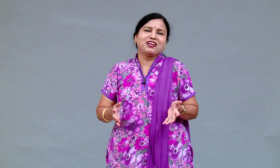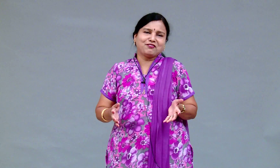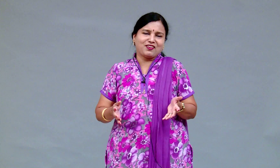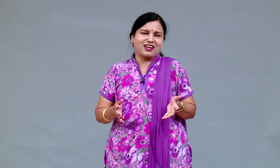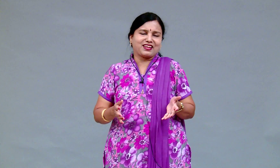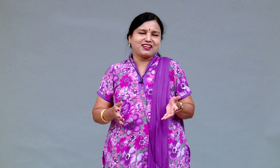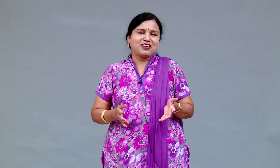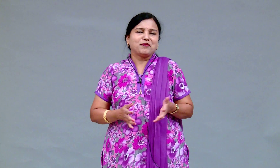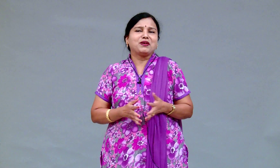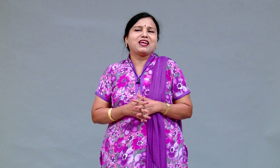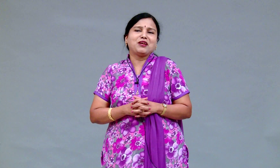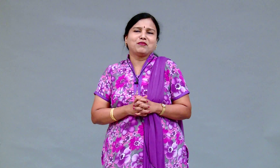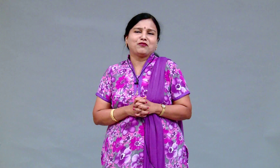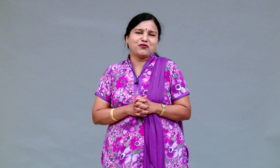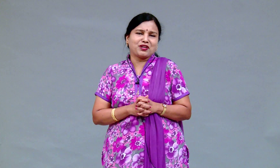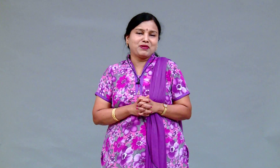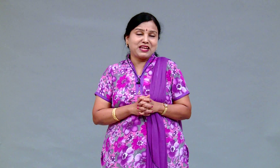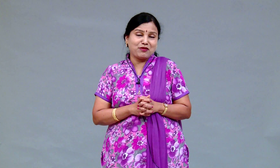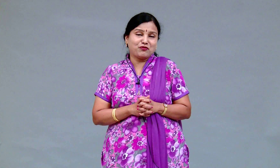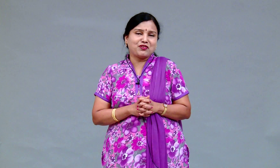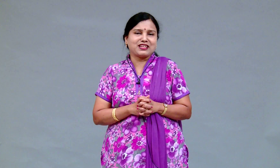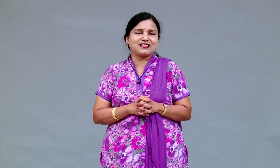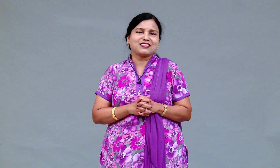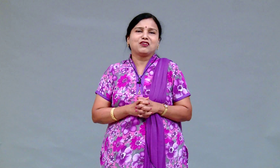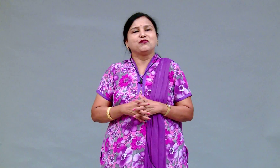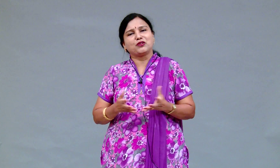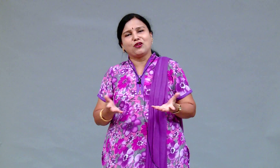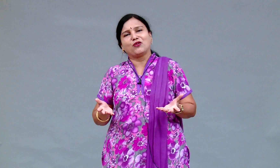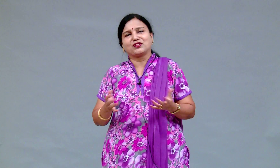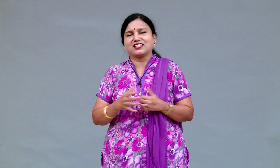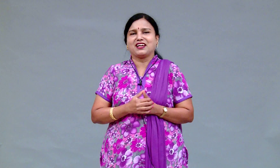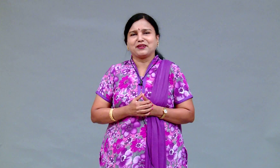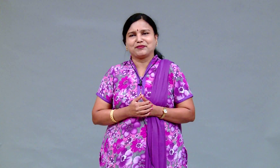and Firefly became friends for a long time.